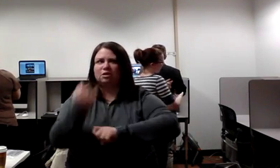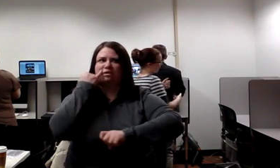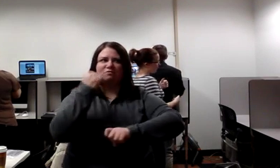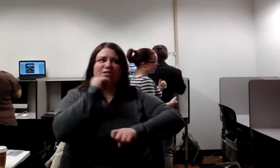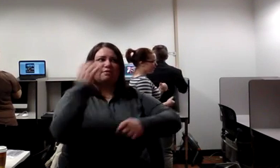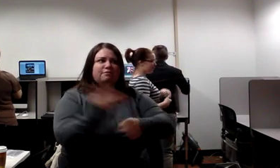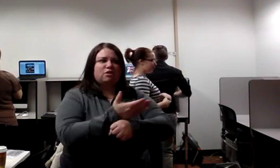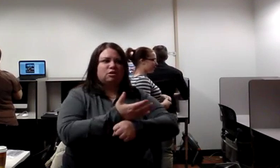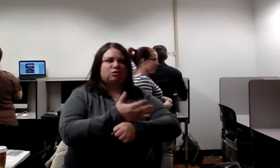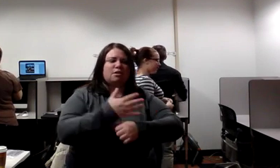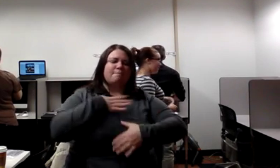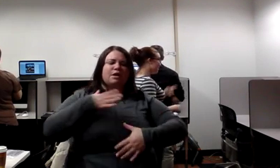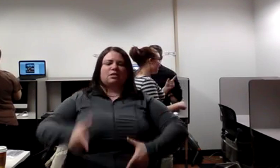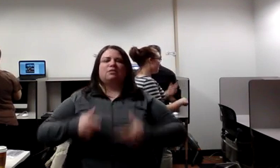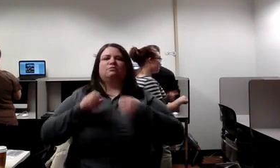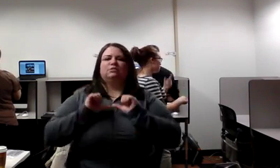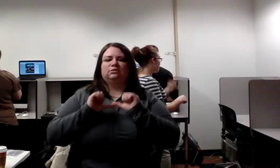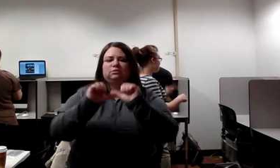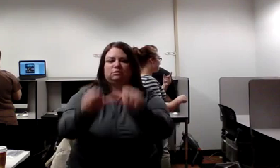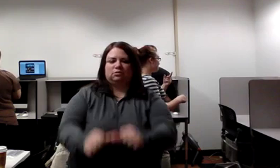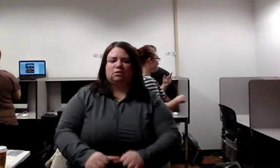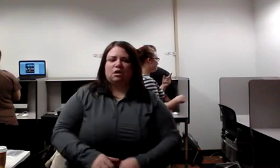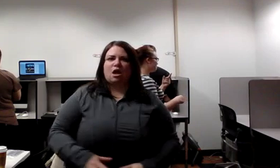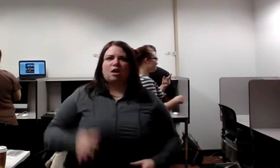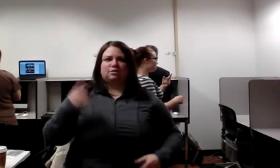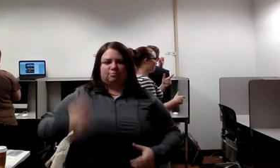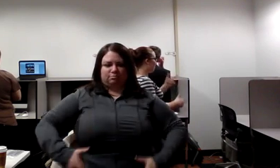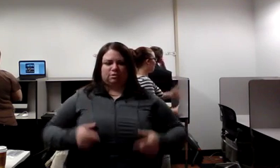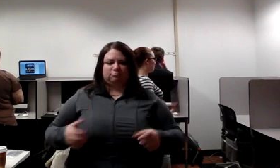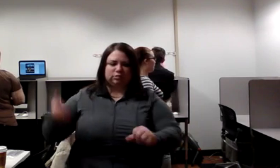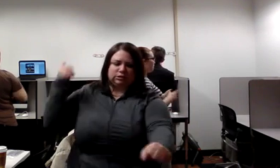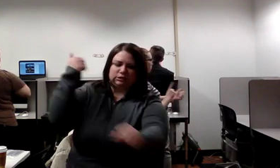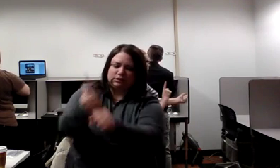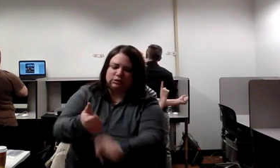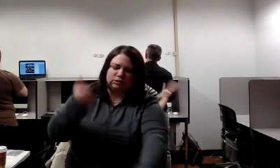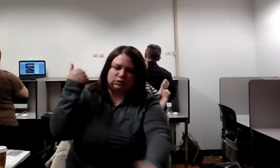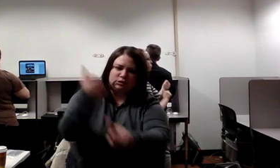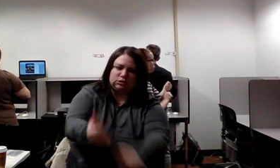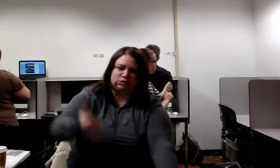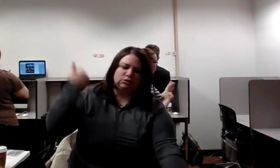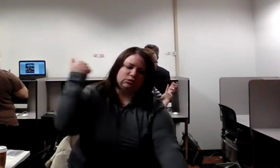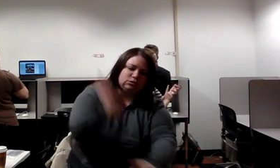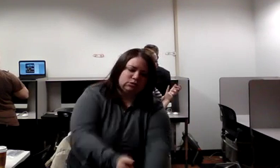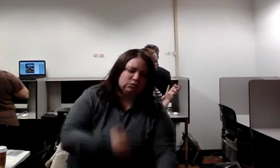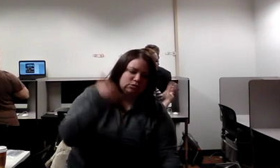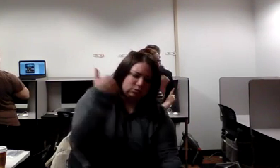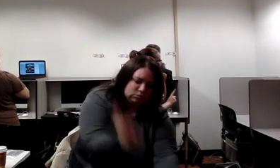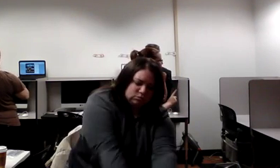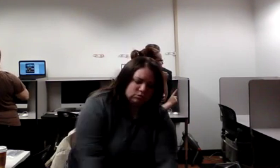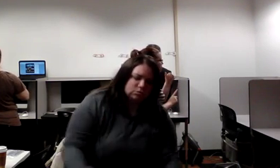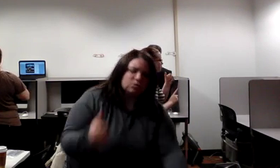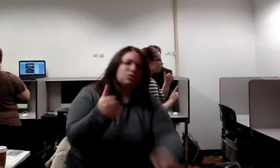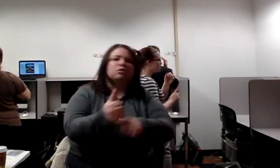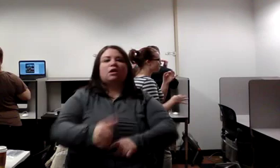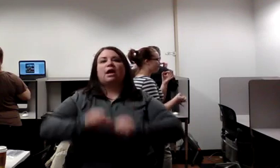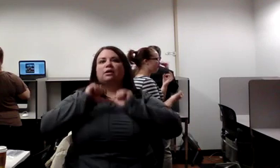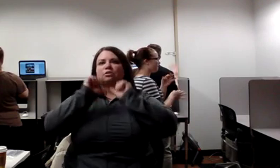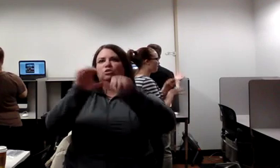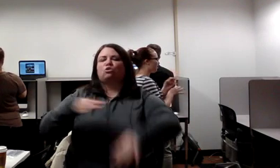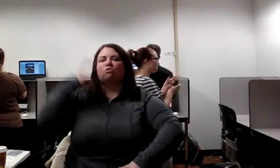Sometimes life's going to hit you in the head with a brick. Don't lose faith. I'm convinced that the only thing that kept me going was that